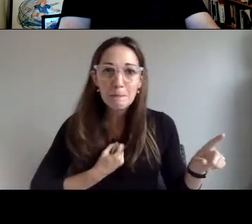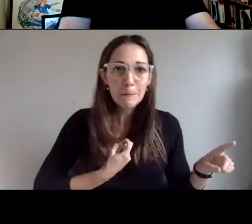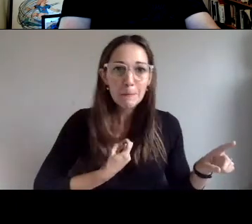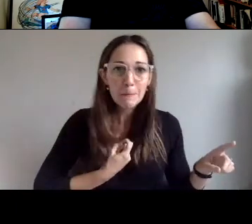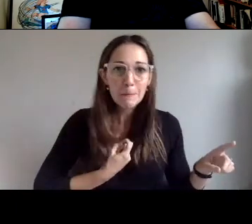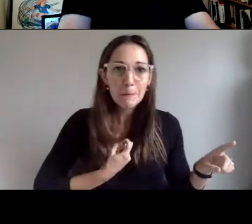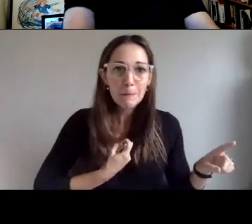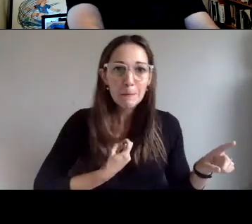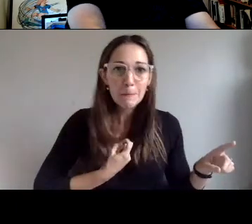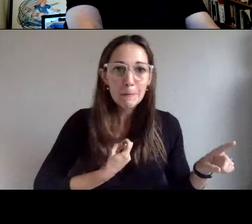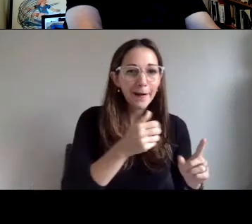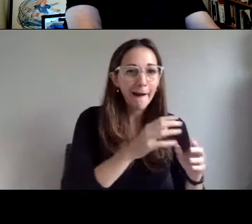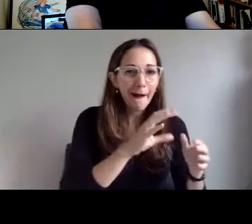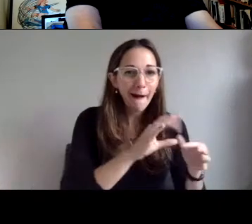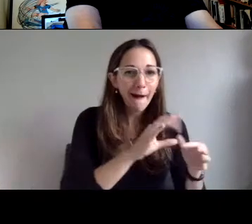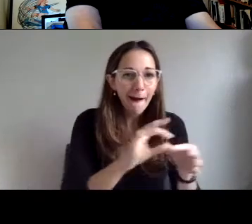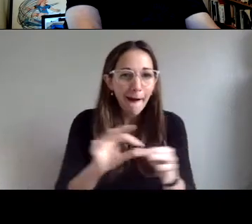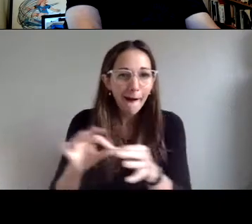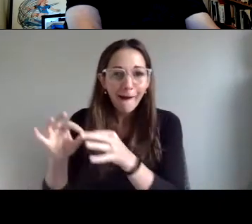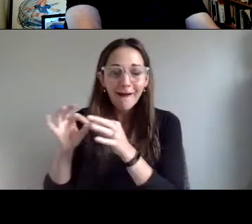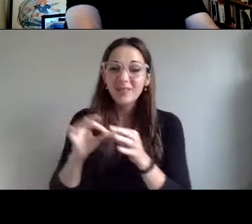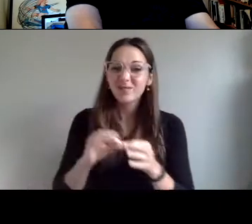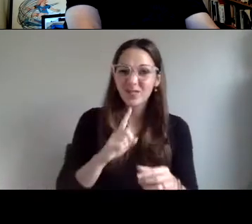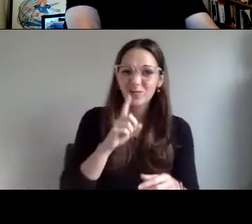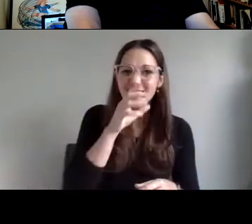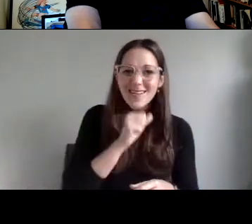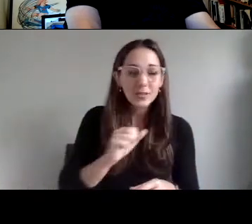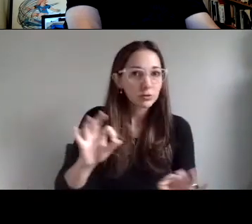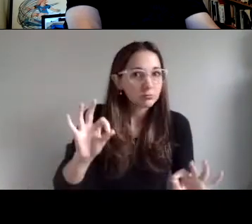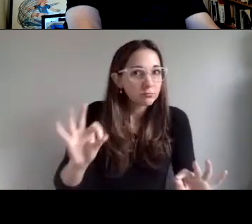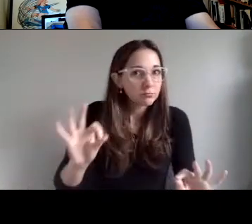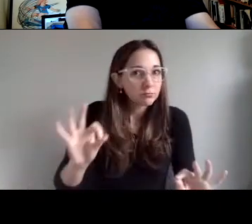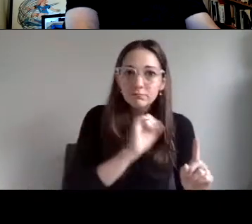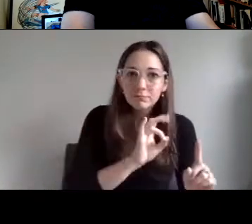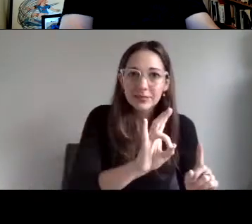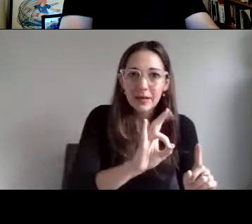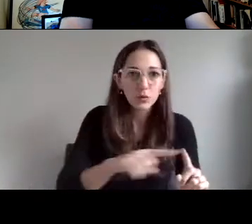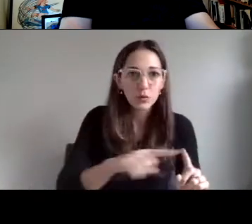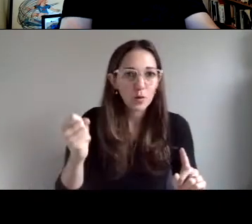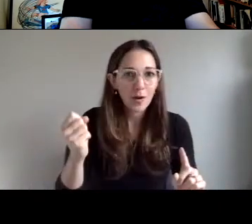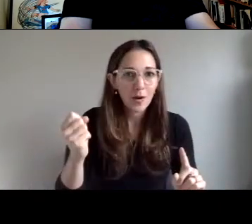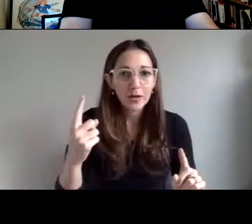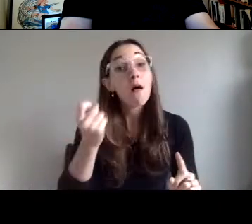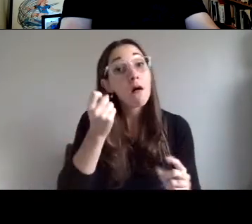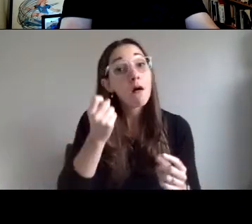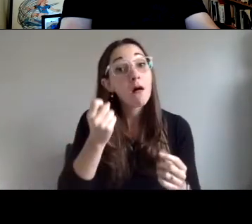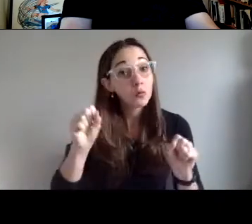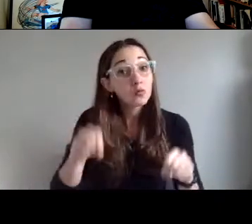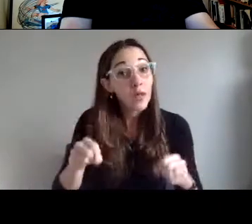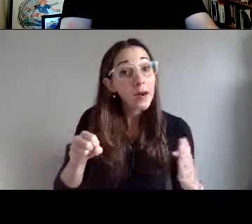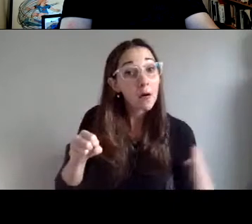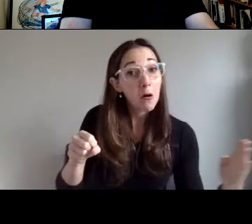spot, really kids younger and older, we've also used this with children on the autism spectrum and children with different